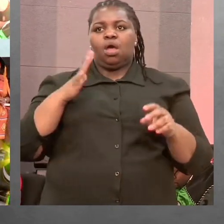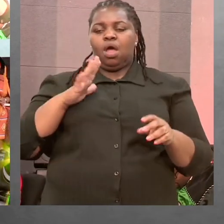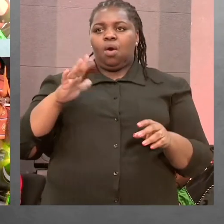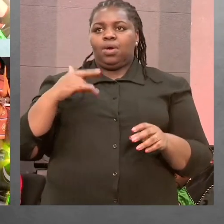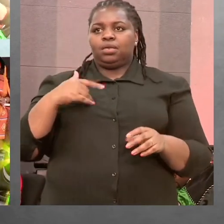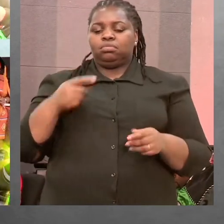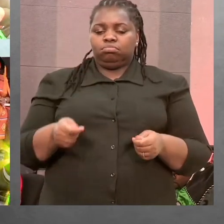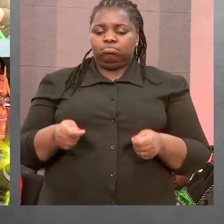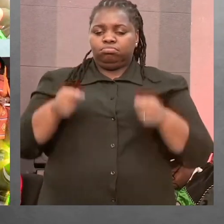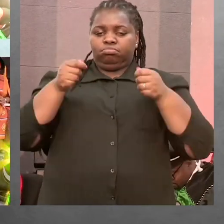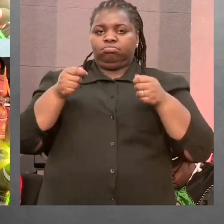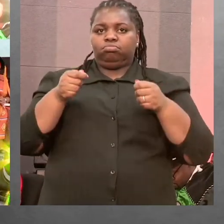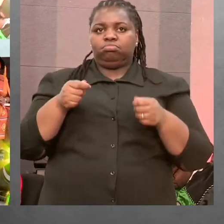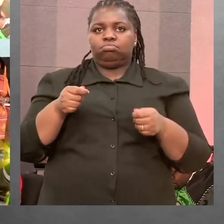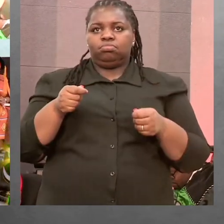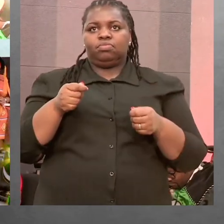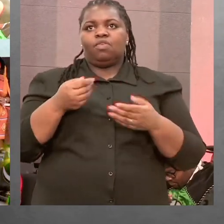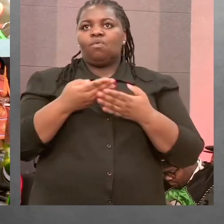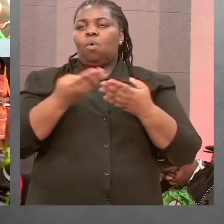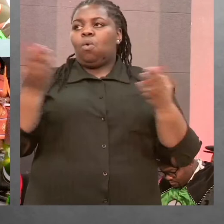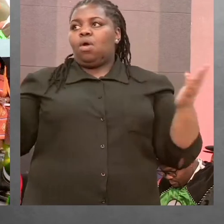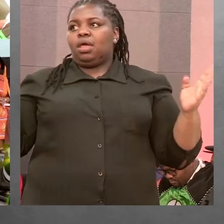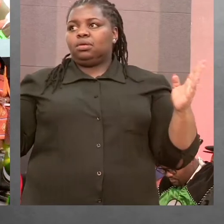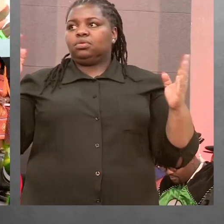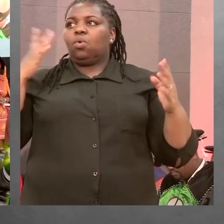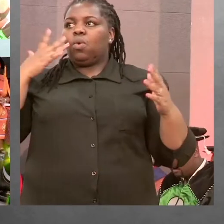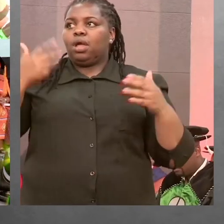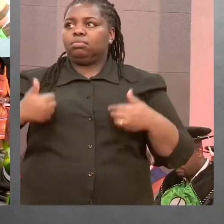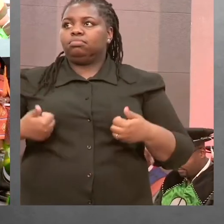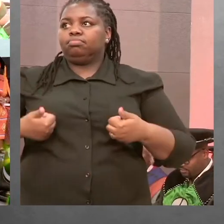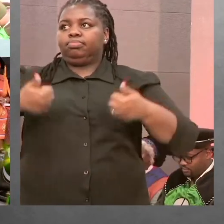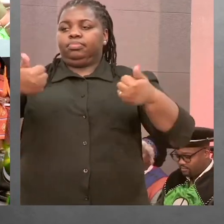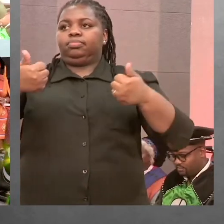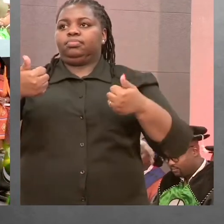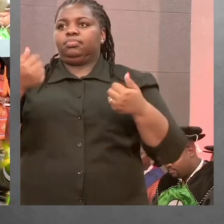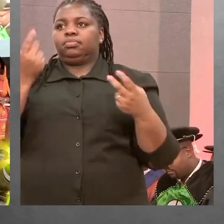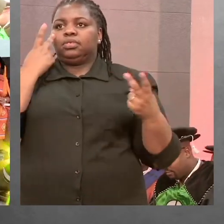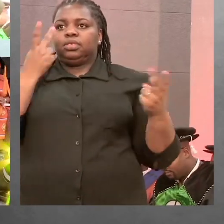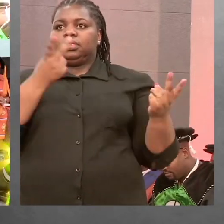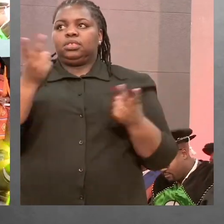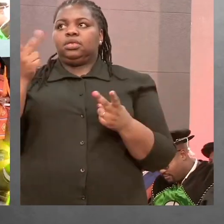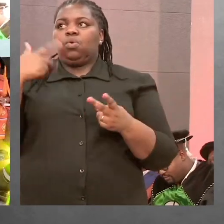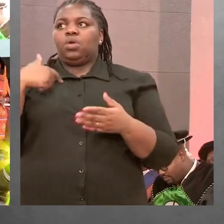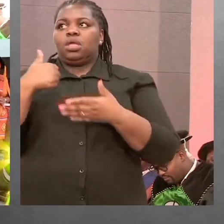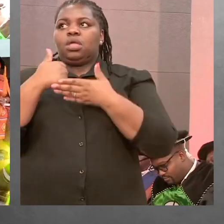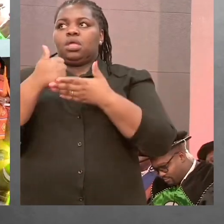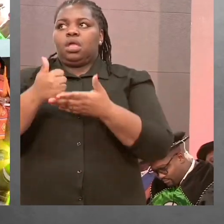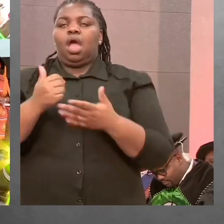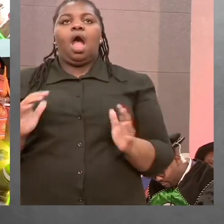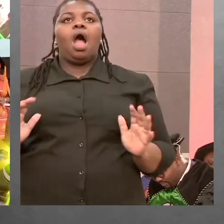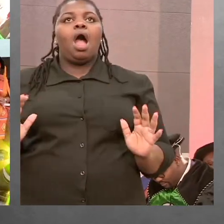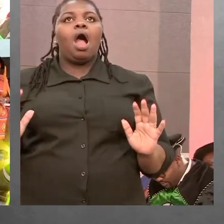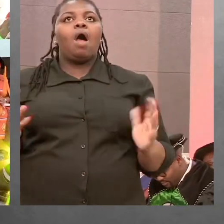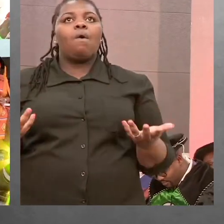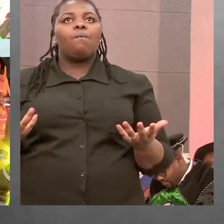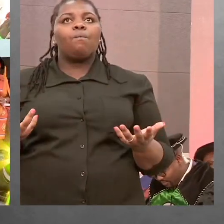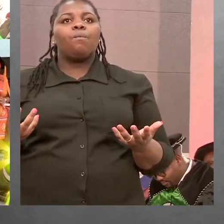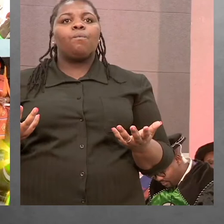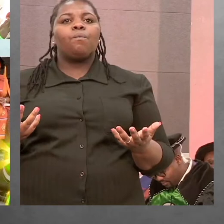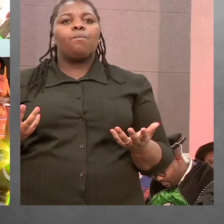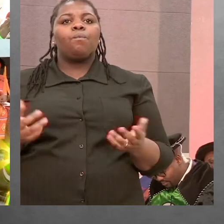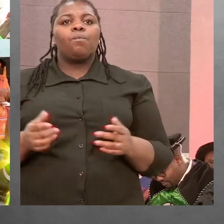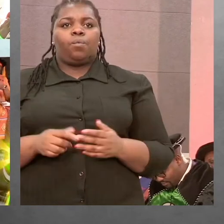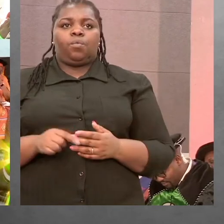lift for all of us to go back and see how to assist this